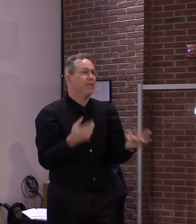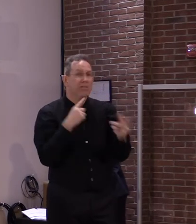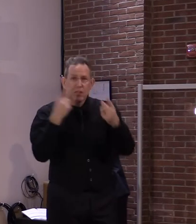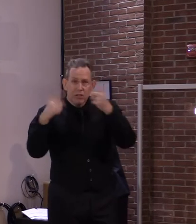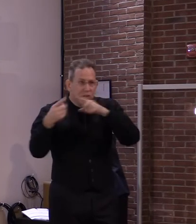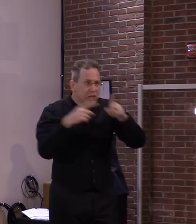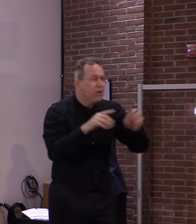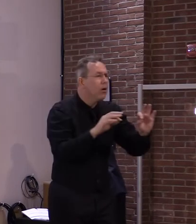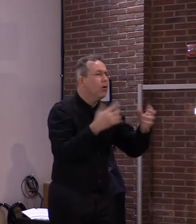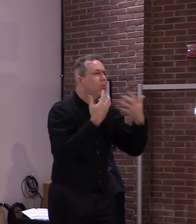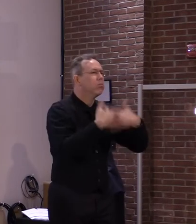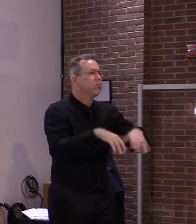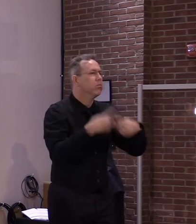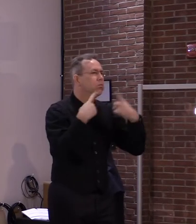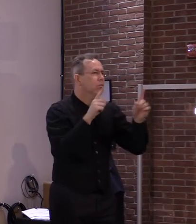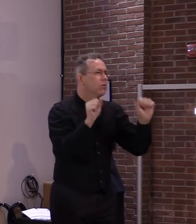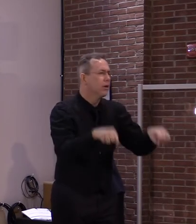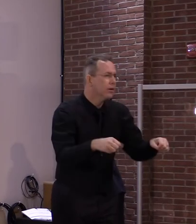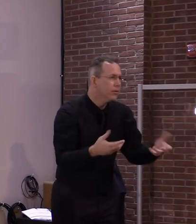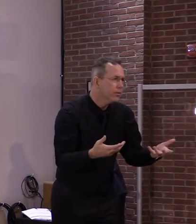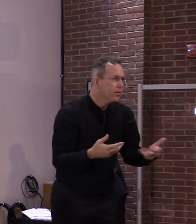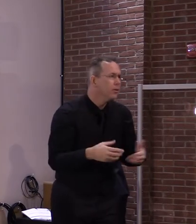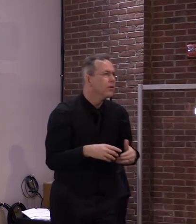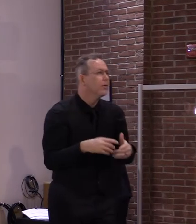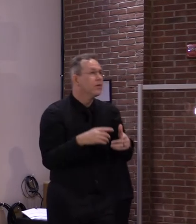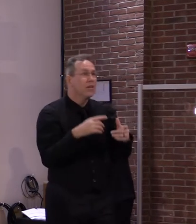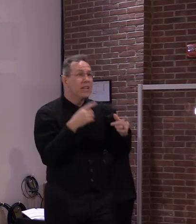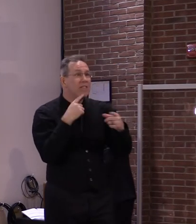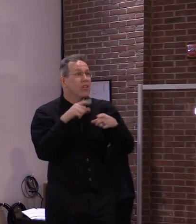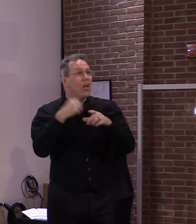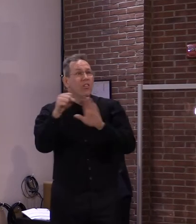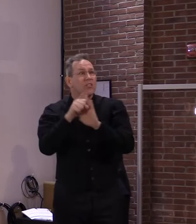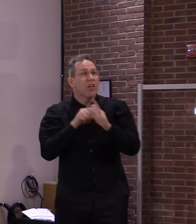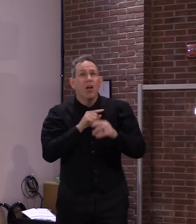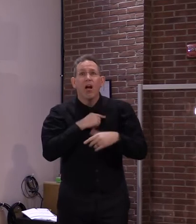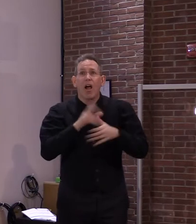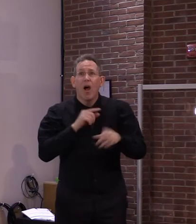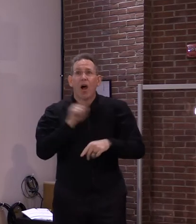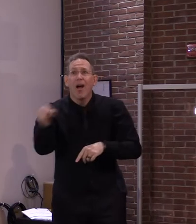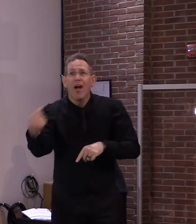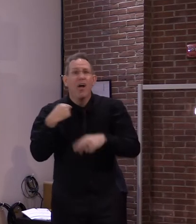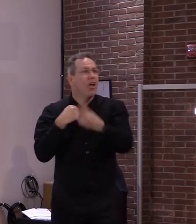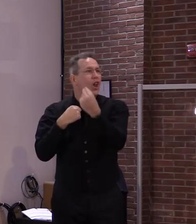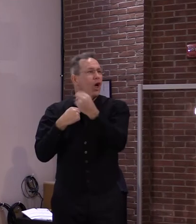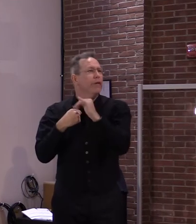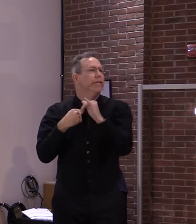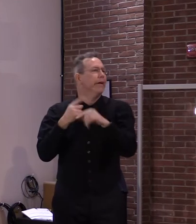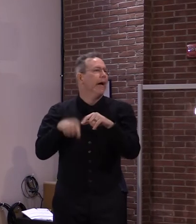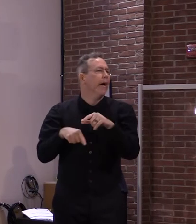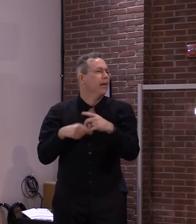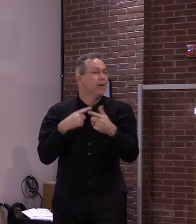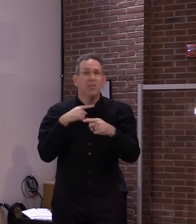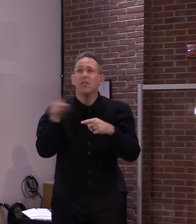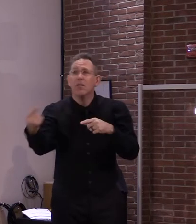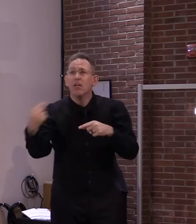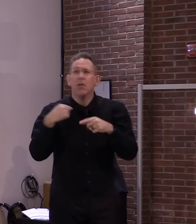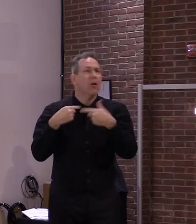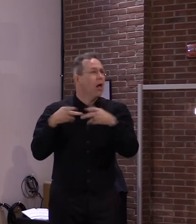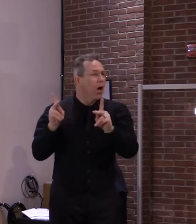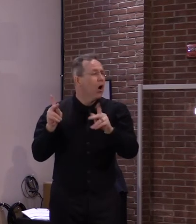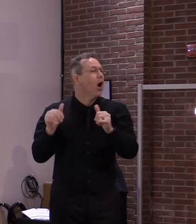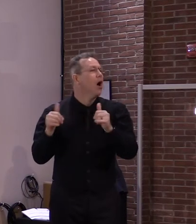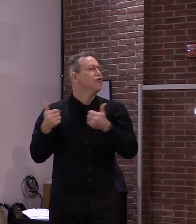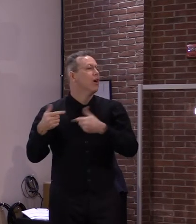to just travel alone and what you need to do when you enter a state when you need to do when you come back to your own state etc